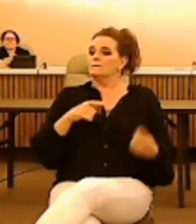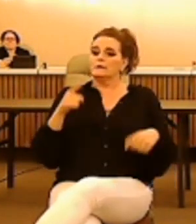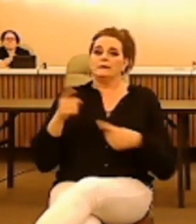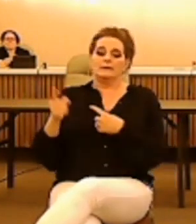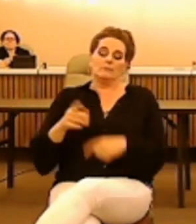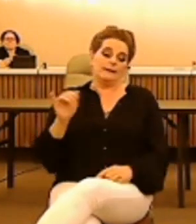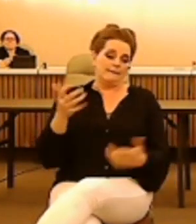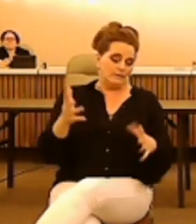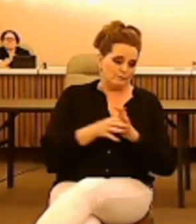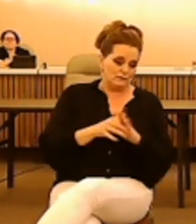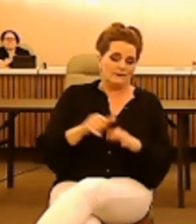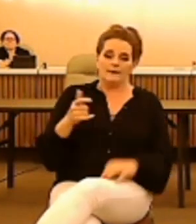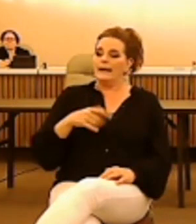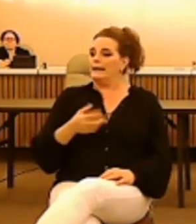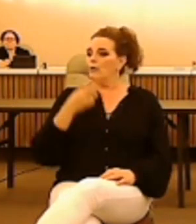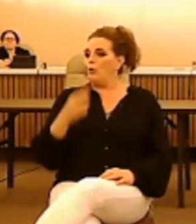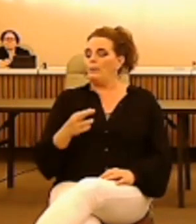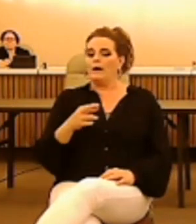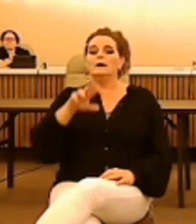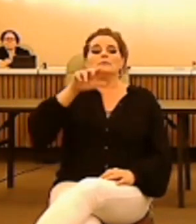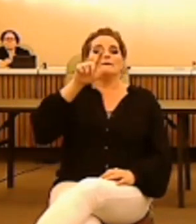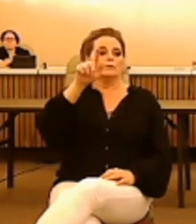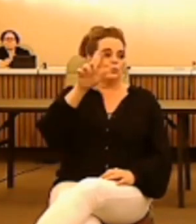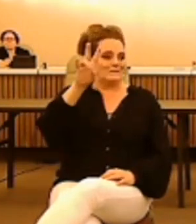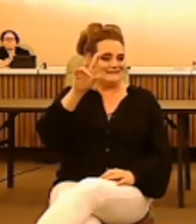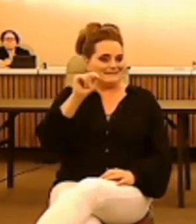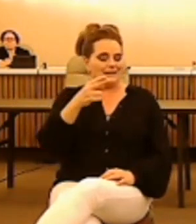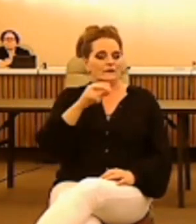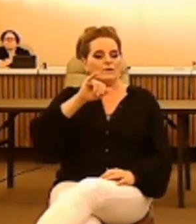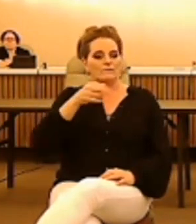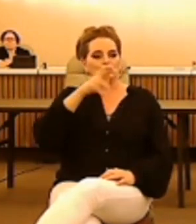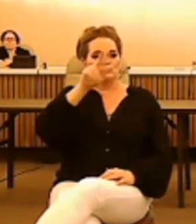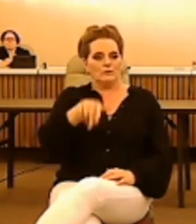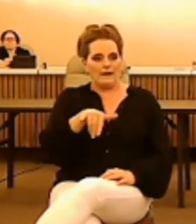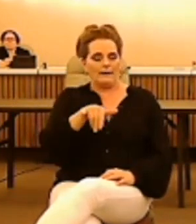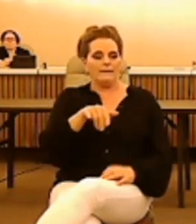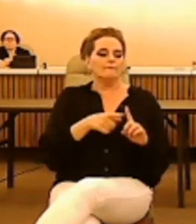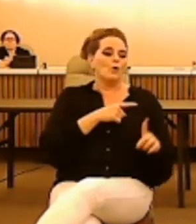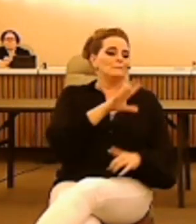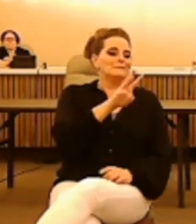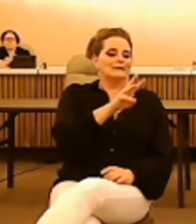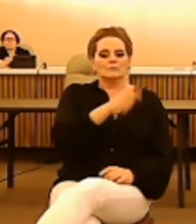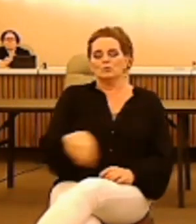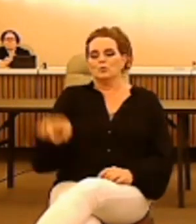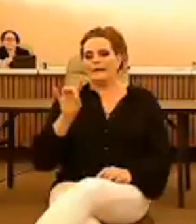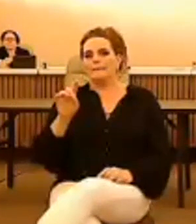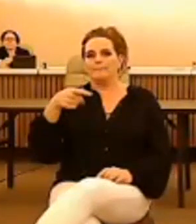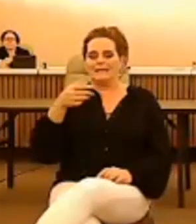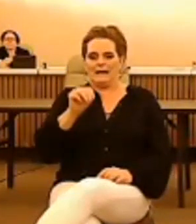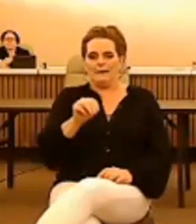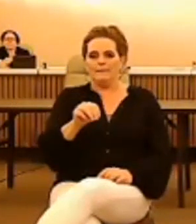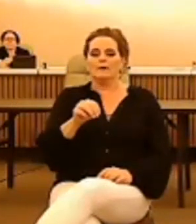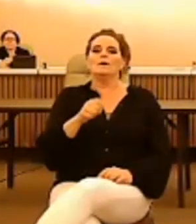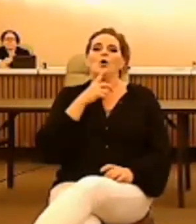I said, I hope on the 27th here, right out June, from 6 to 8 p.m. We'll try to raise the flag